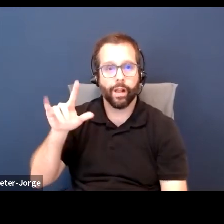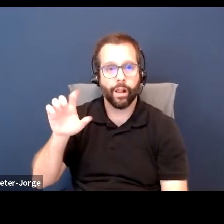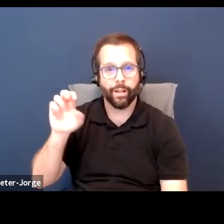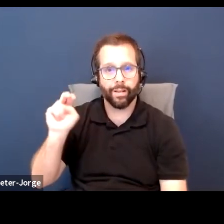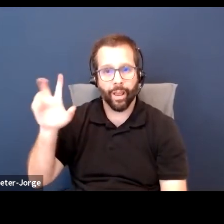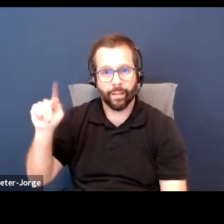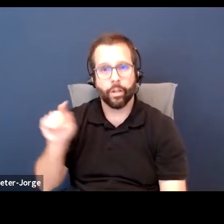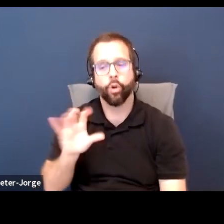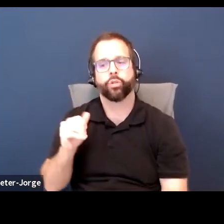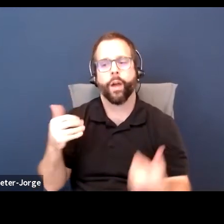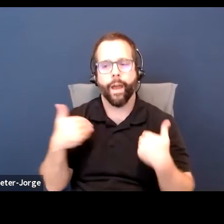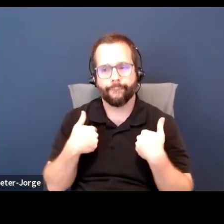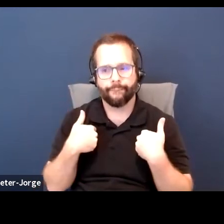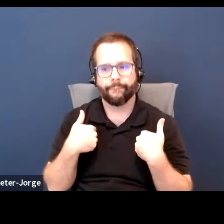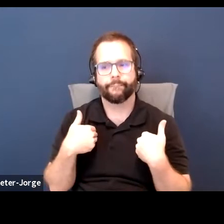also have,